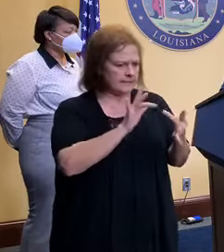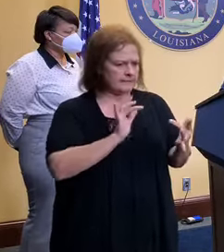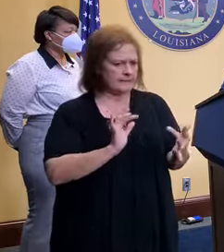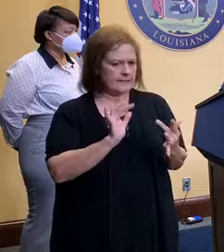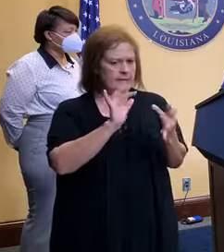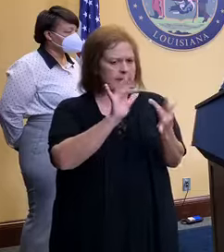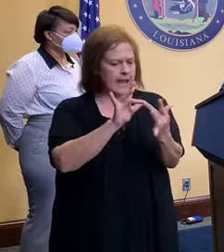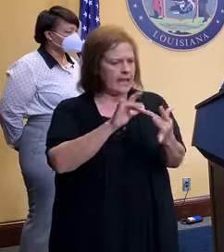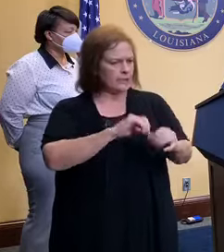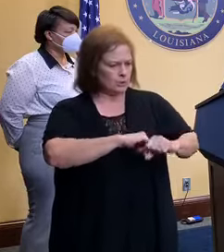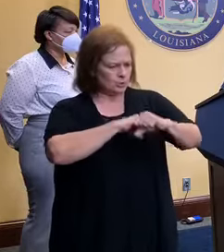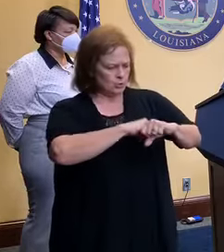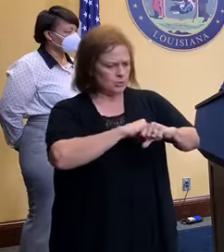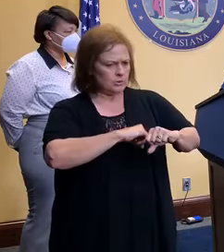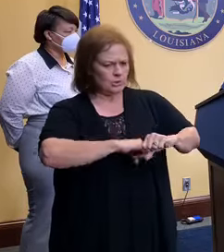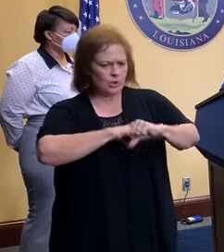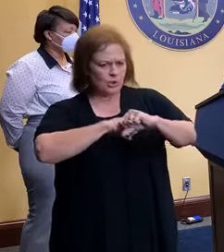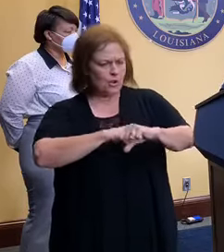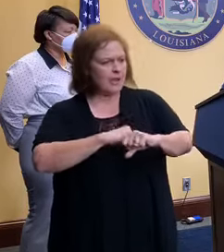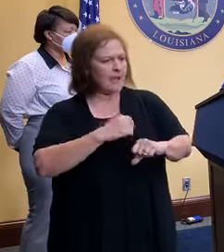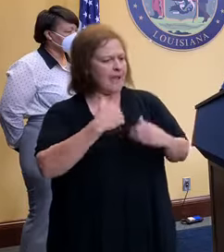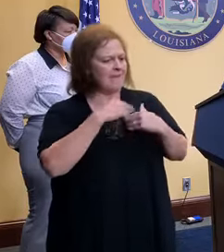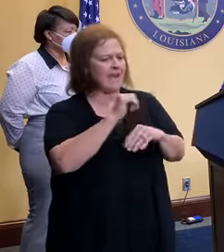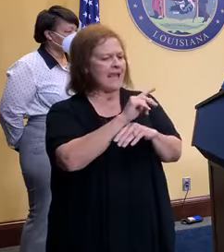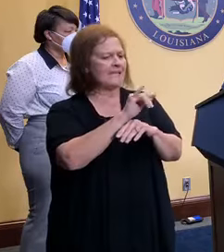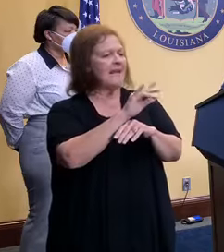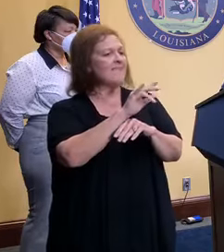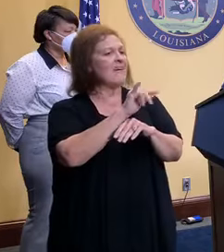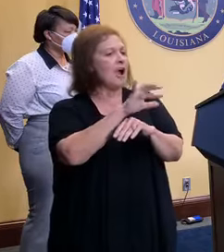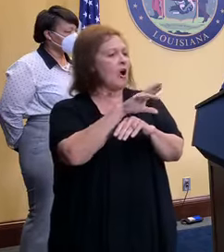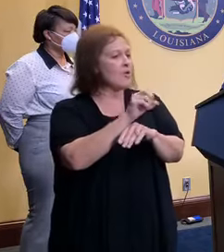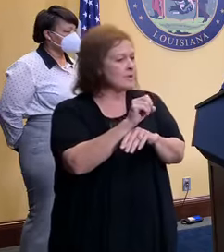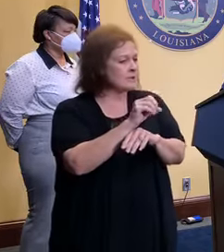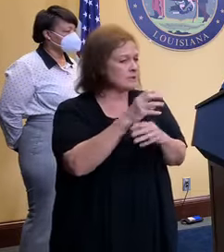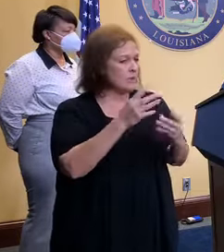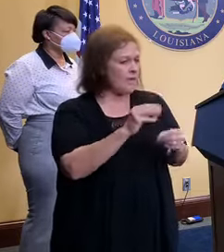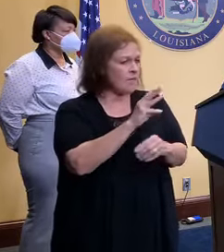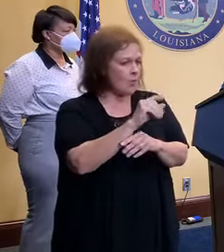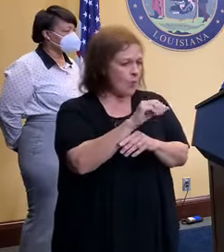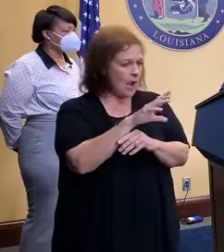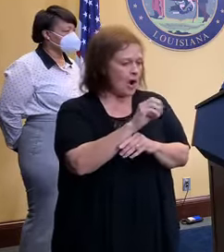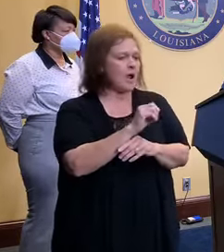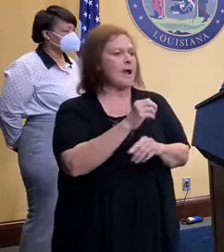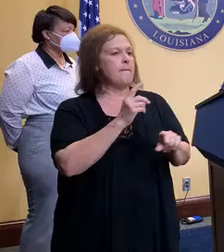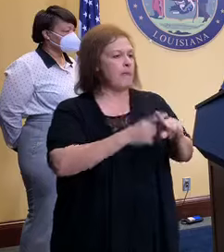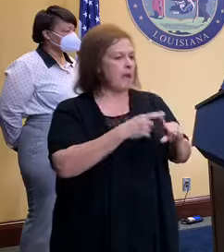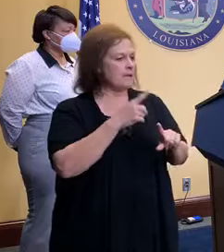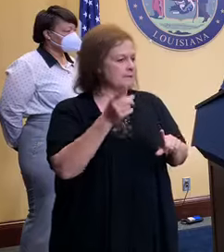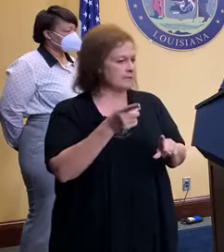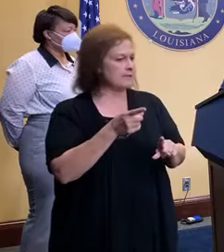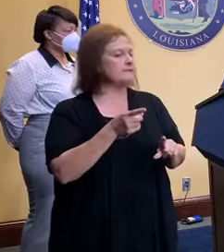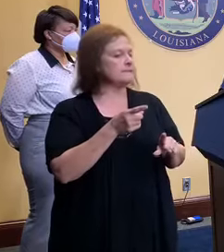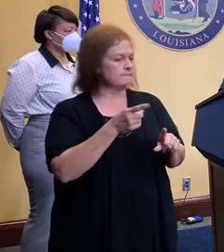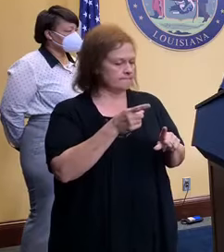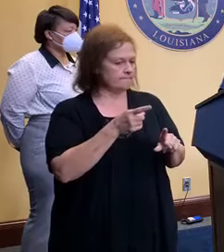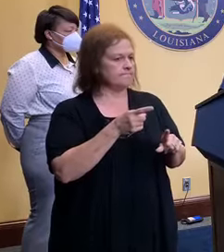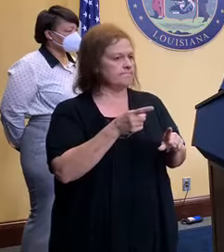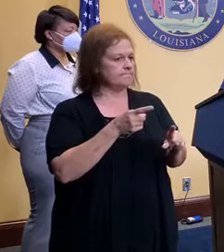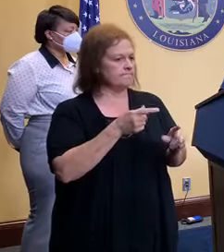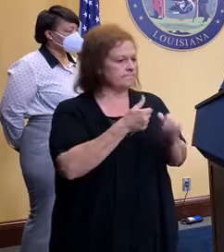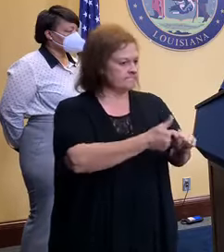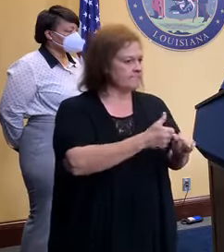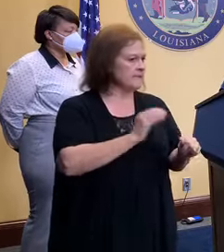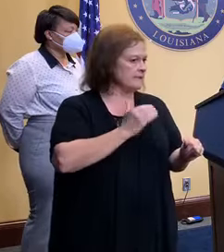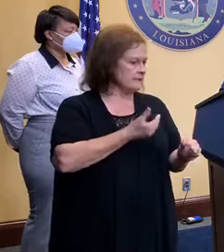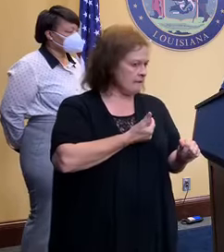is secure. It has antivirus software loaded, and it meets our compliance. That is the first and